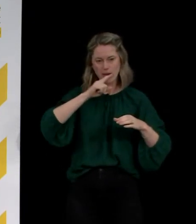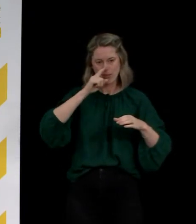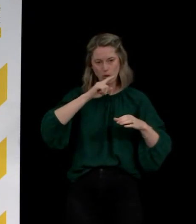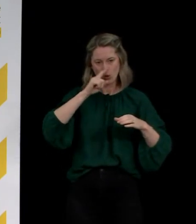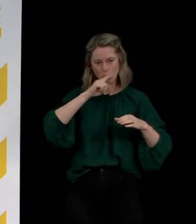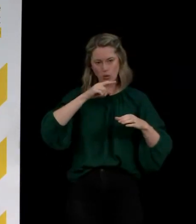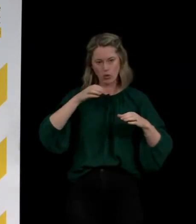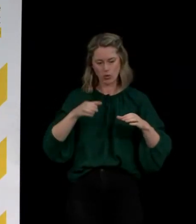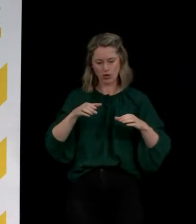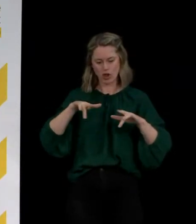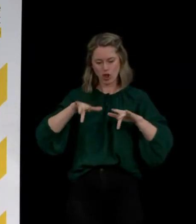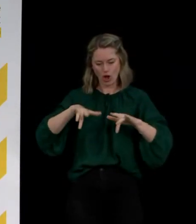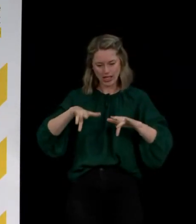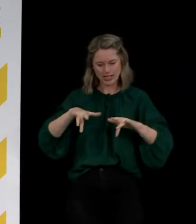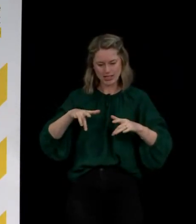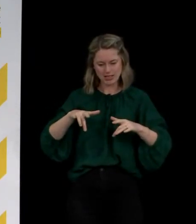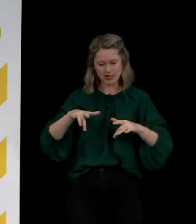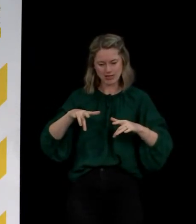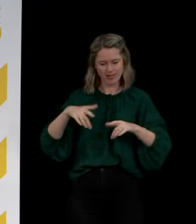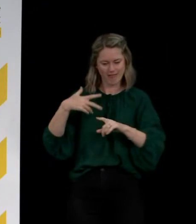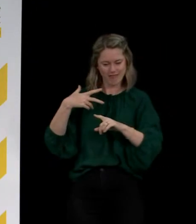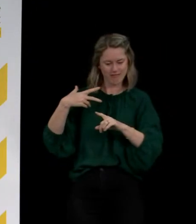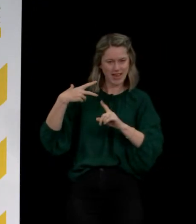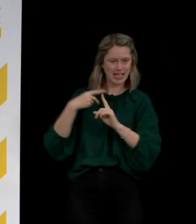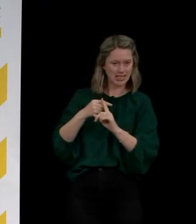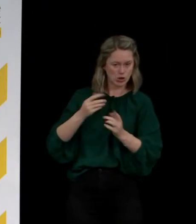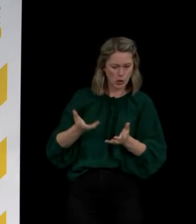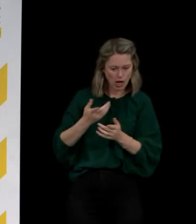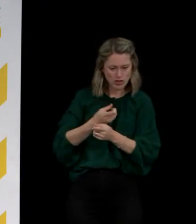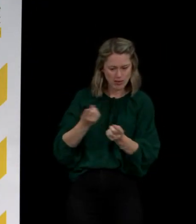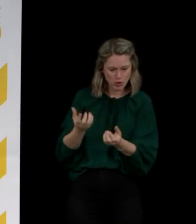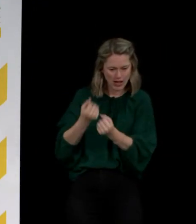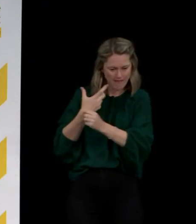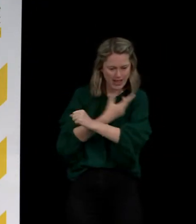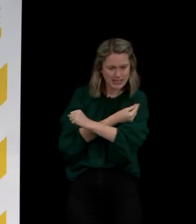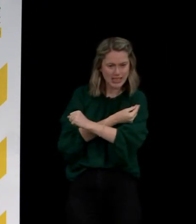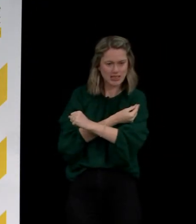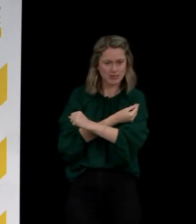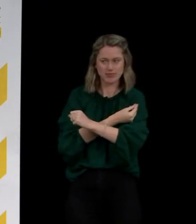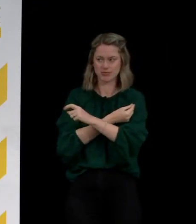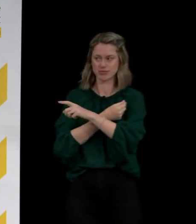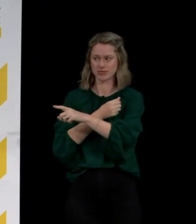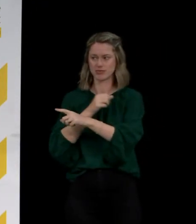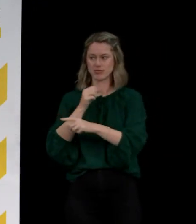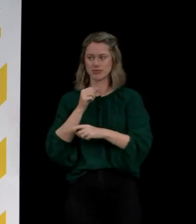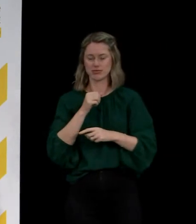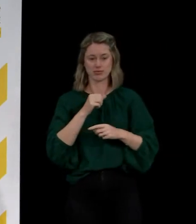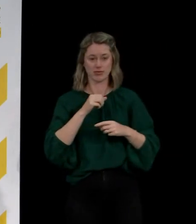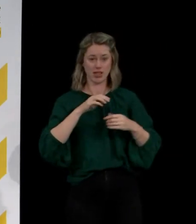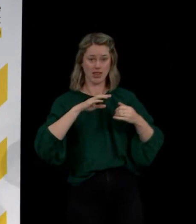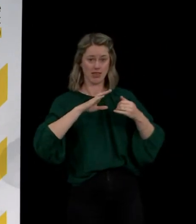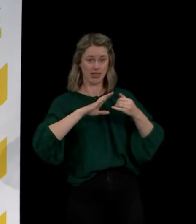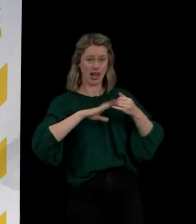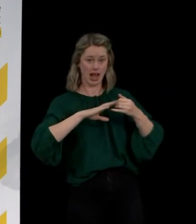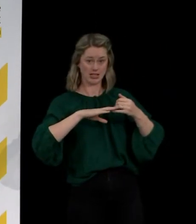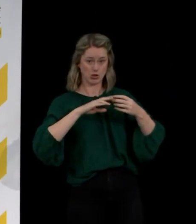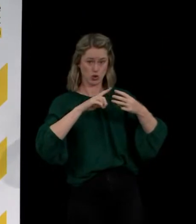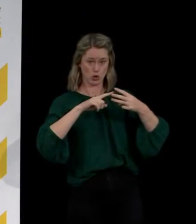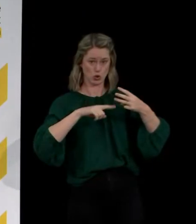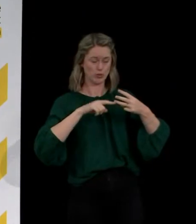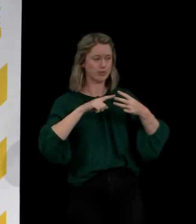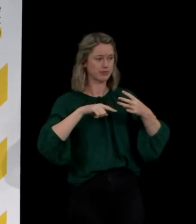their majority unvaccinated, are you encouraging them to get vaccinated and provide? Yep, I can pick up the last two. On